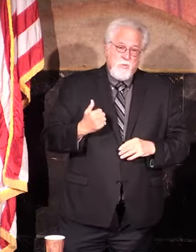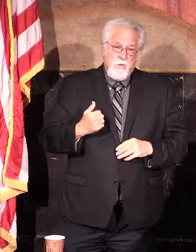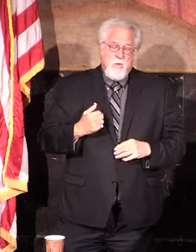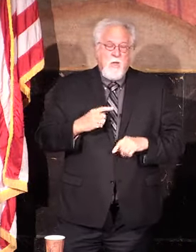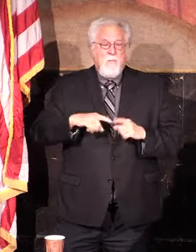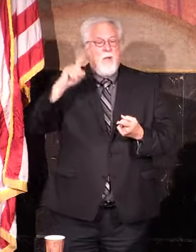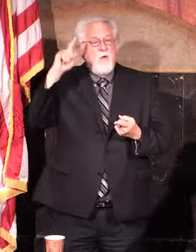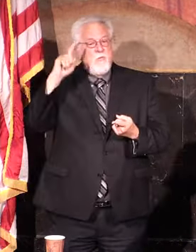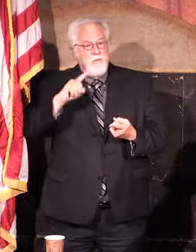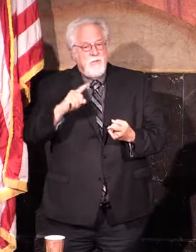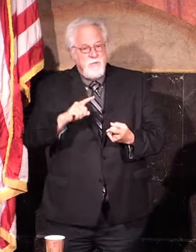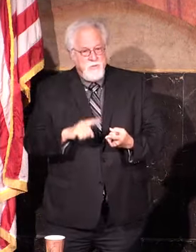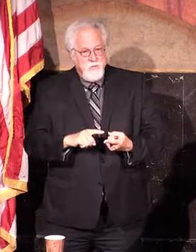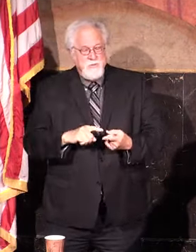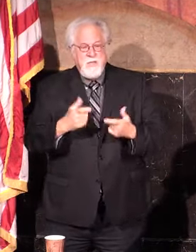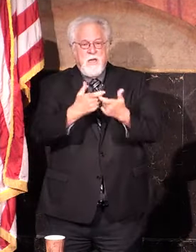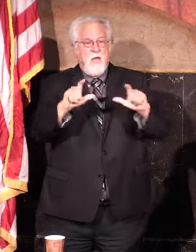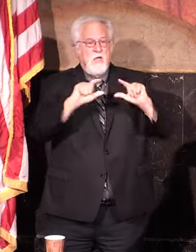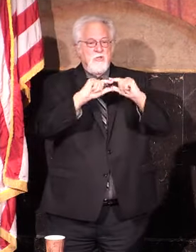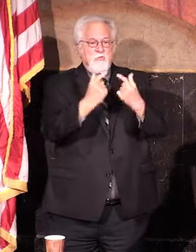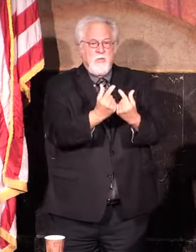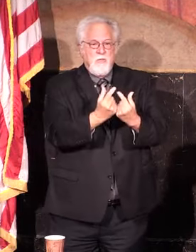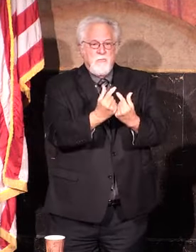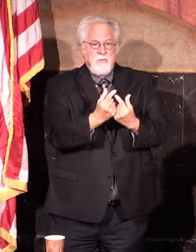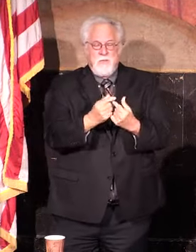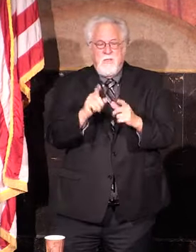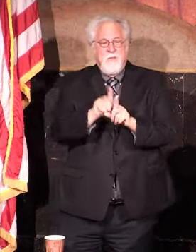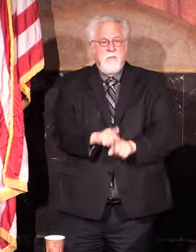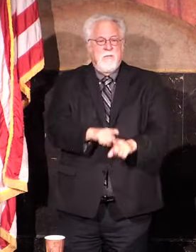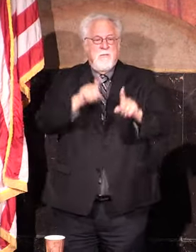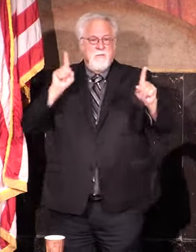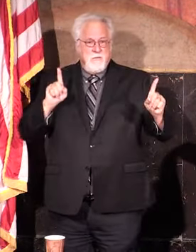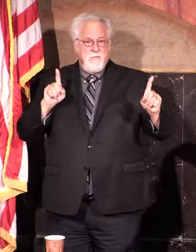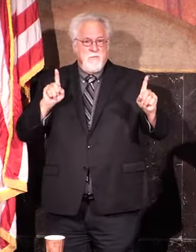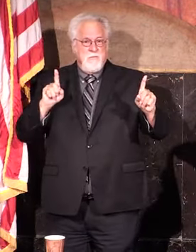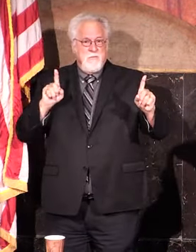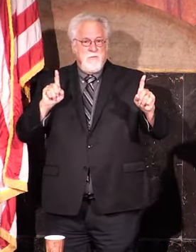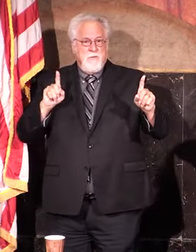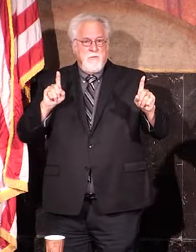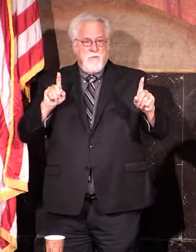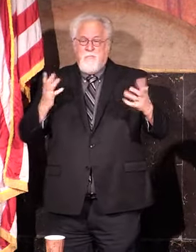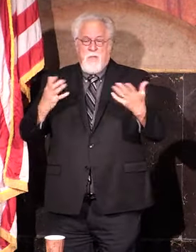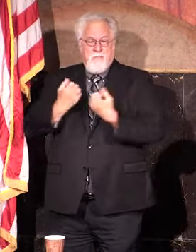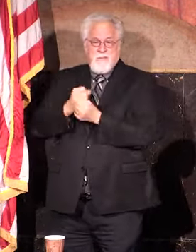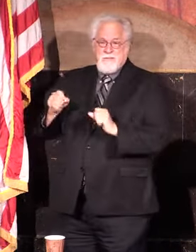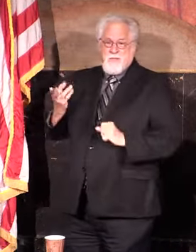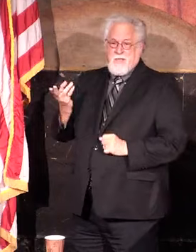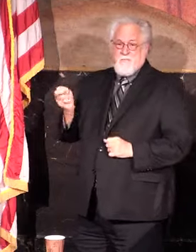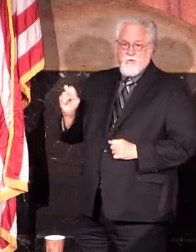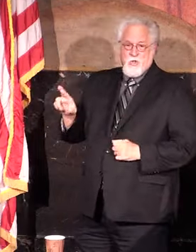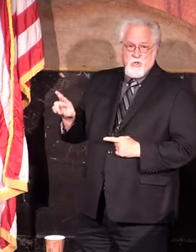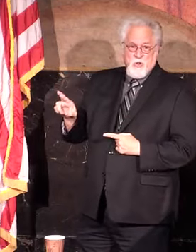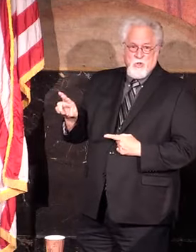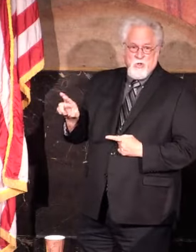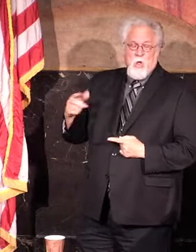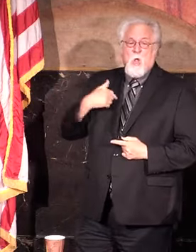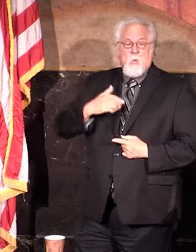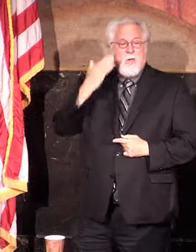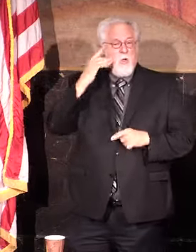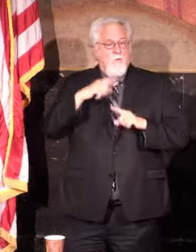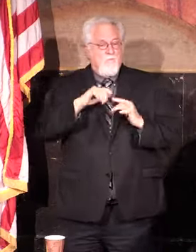Reducing large crowds, socially distancing, may have saved my cousin. We do know from the